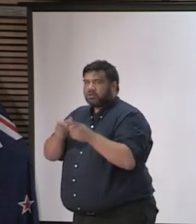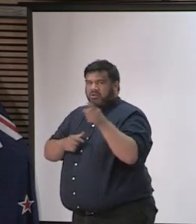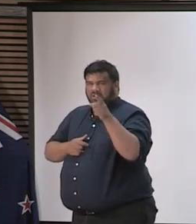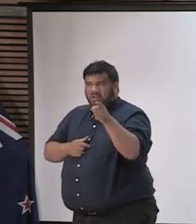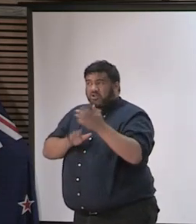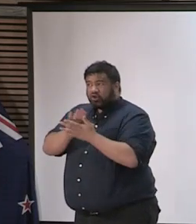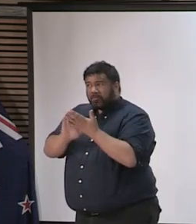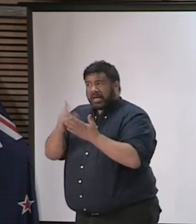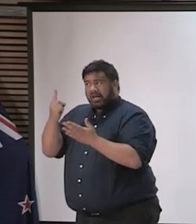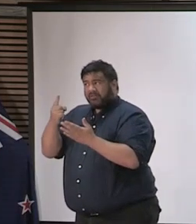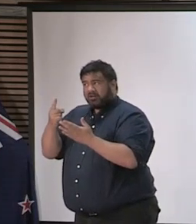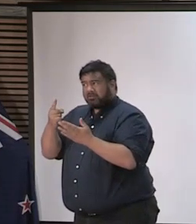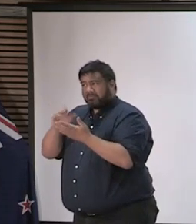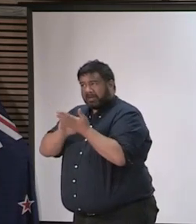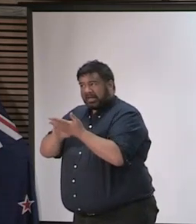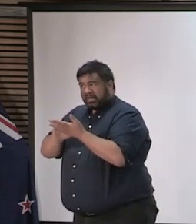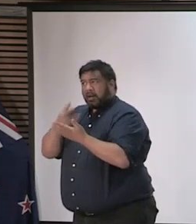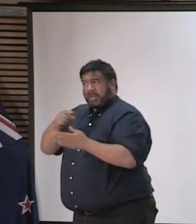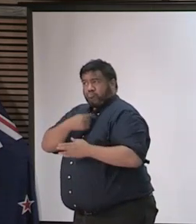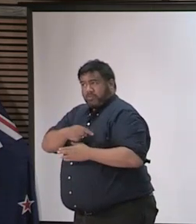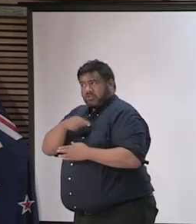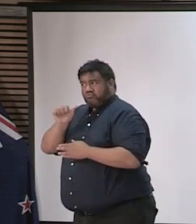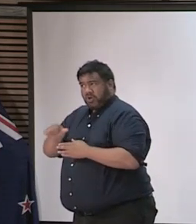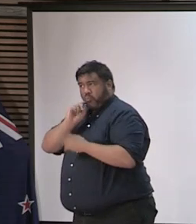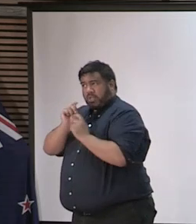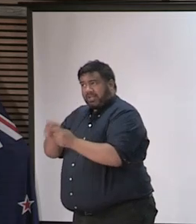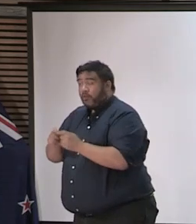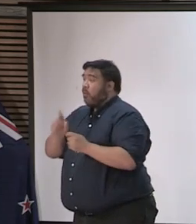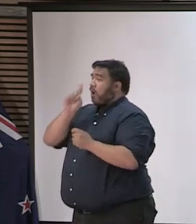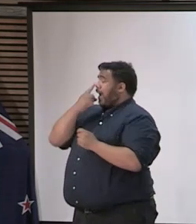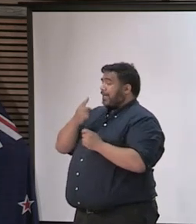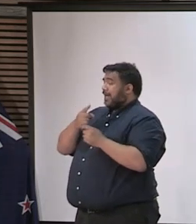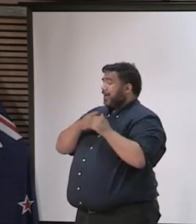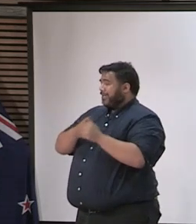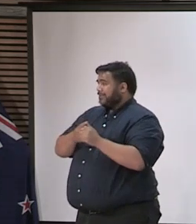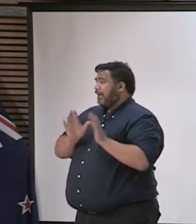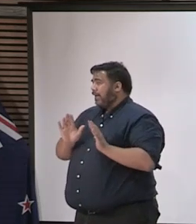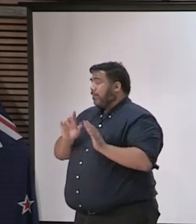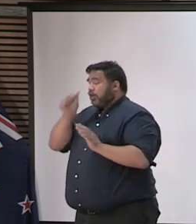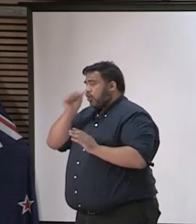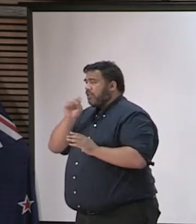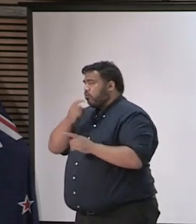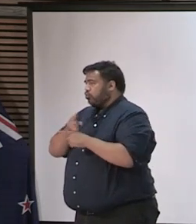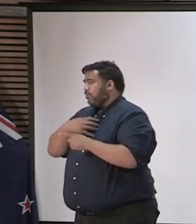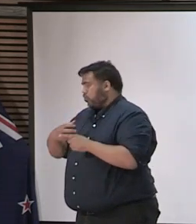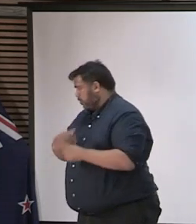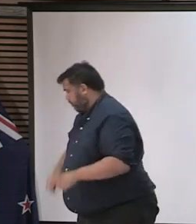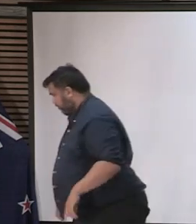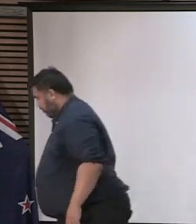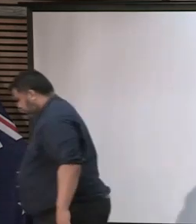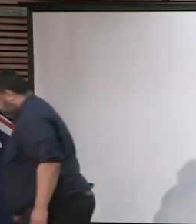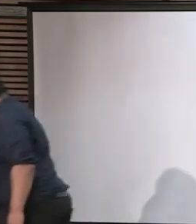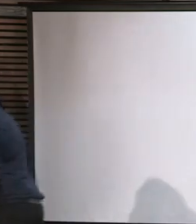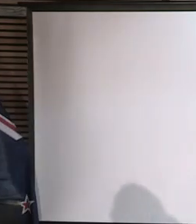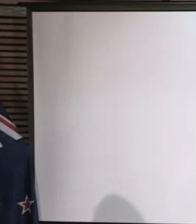extra promised to them? I can't comment on that. I know the conversation's ongoing. Dr. It's Bloomfield, sort Dr. of a Bloomfield. morale issue from what I've been